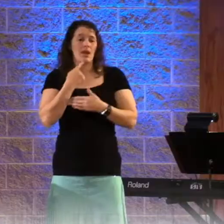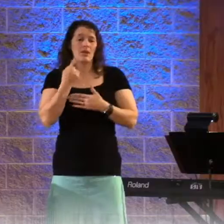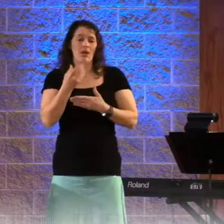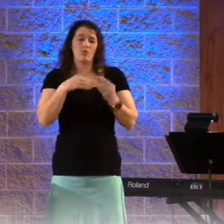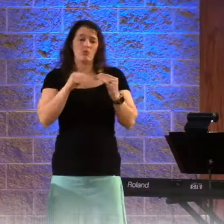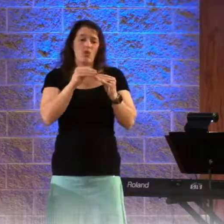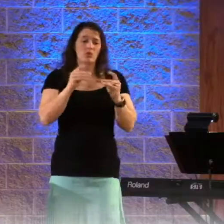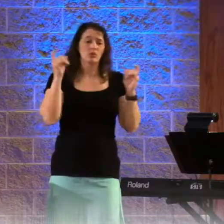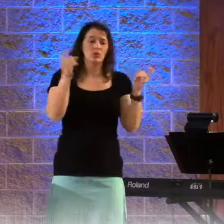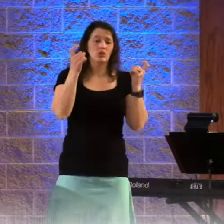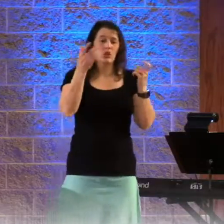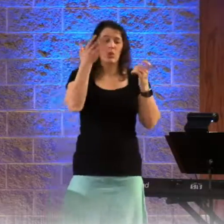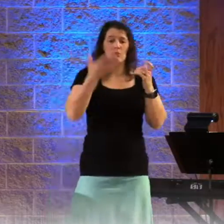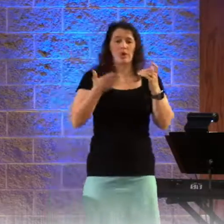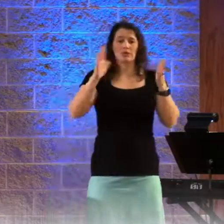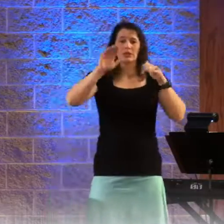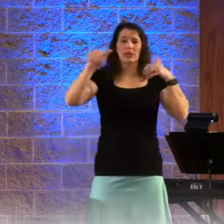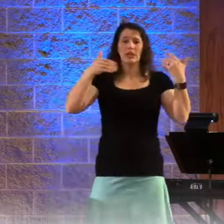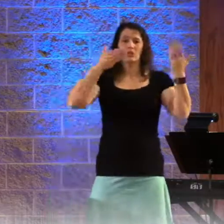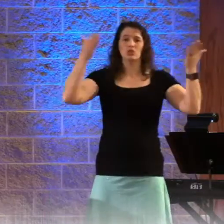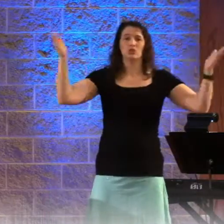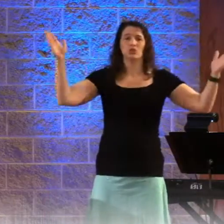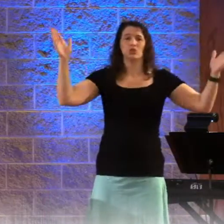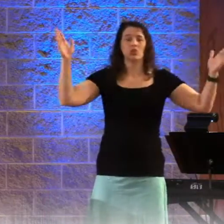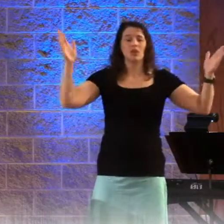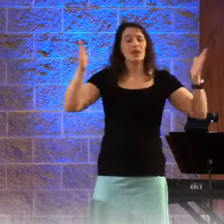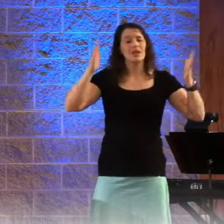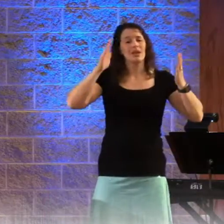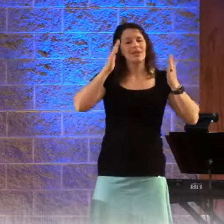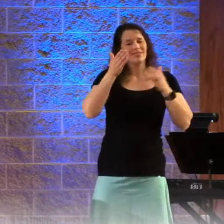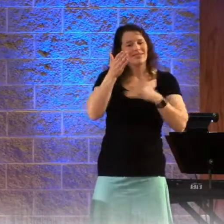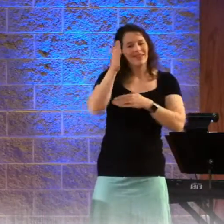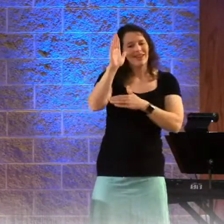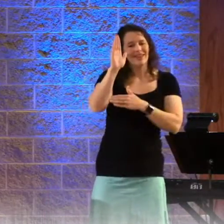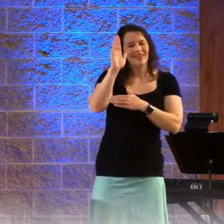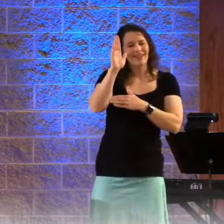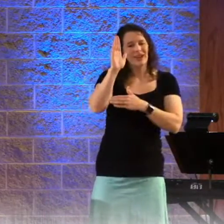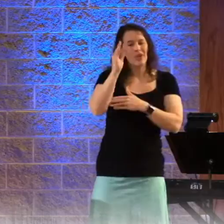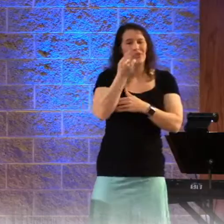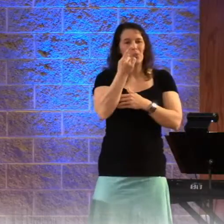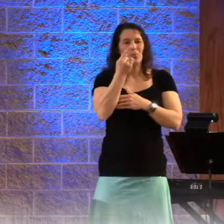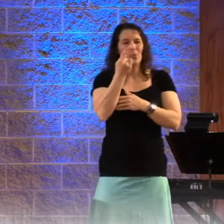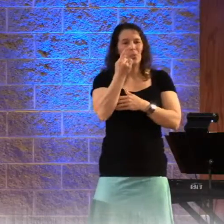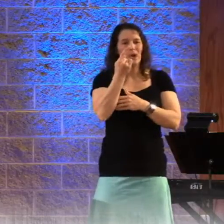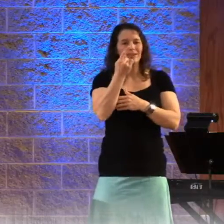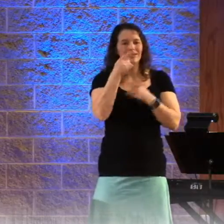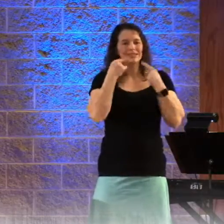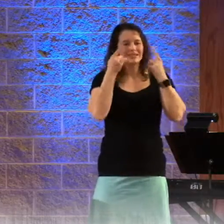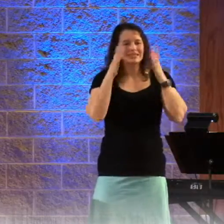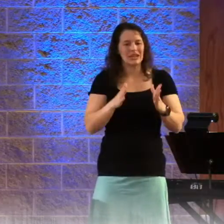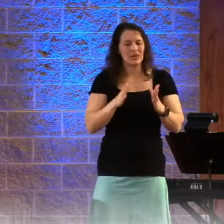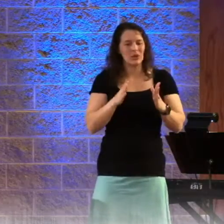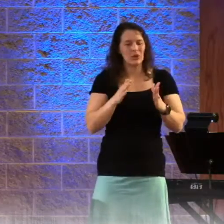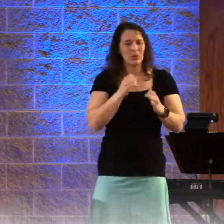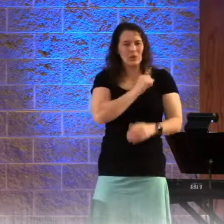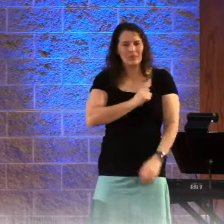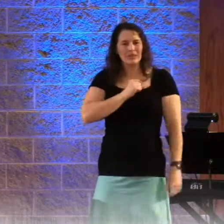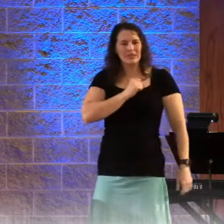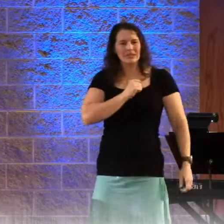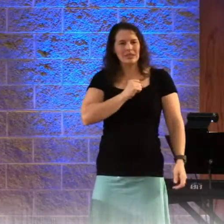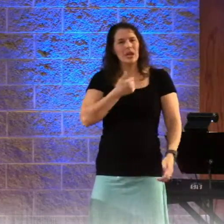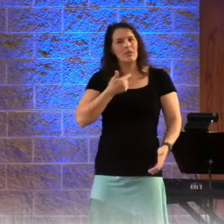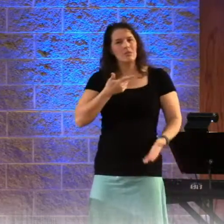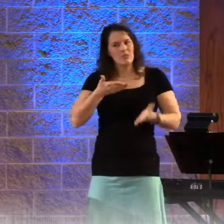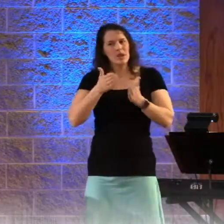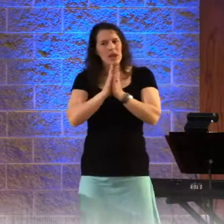rejoicing in the presence of the angels of God over one sinner who repents. And I want to ask you and I in our church, will we be among